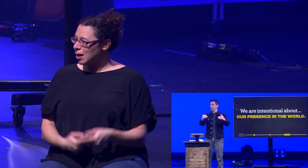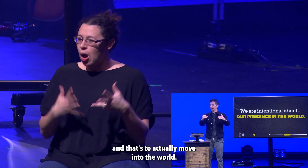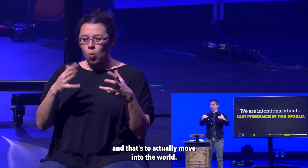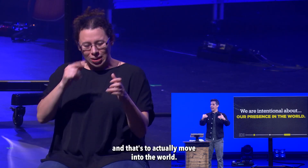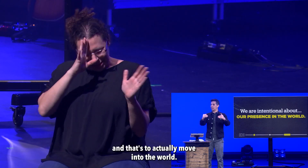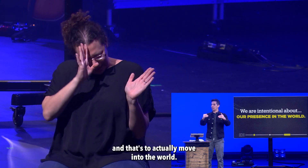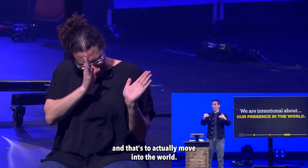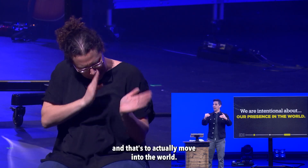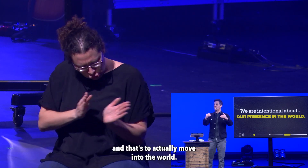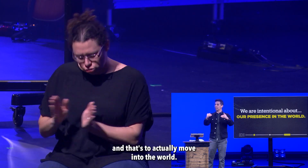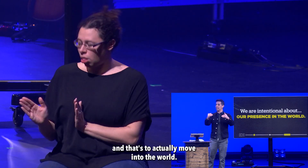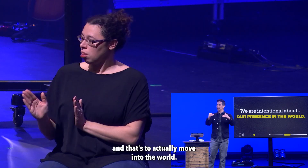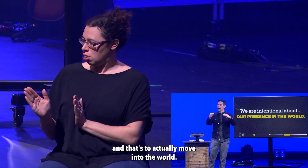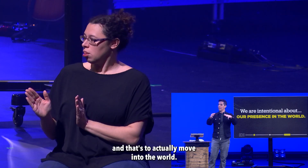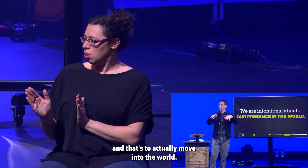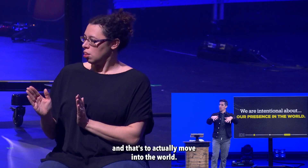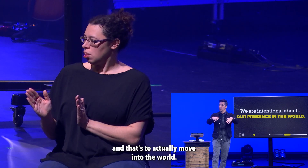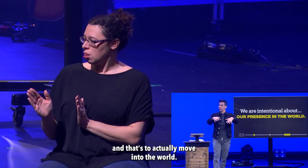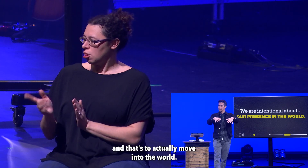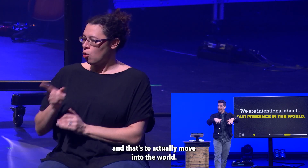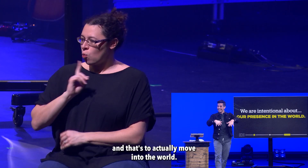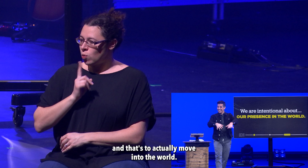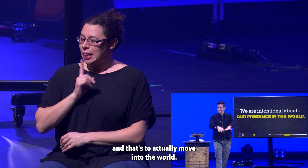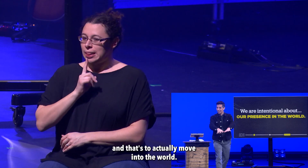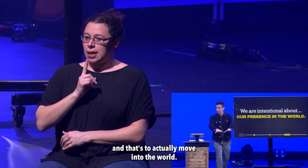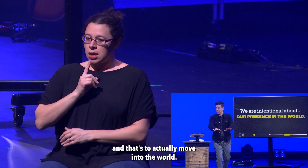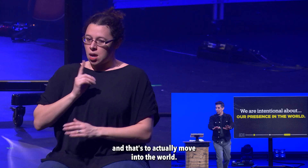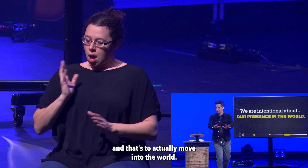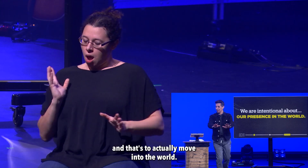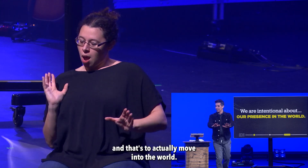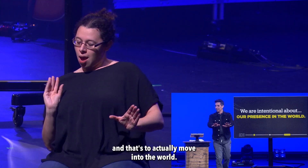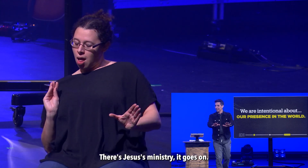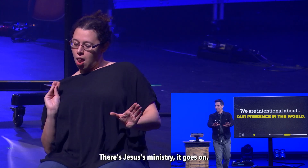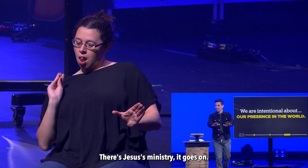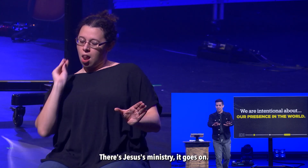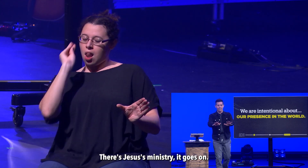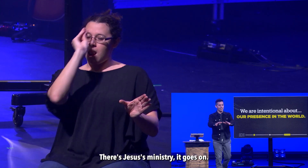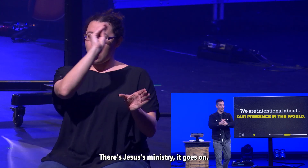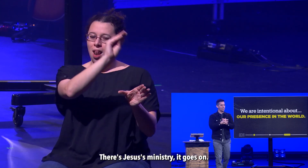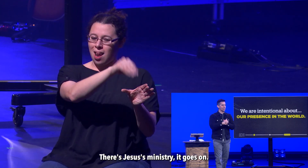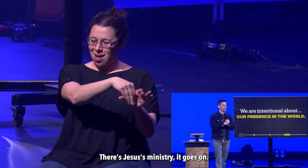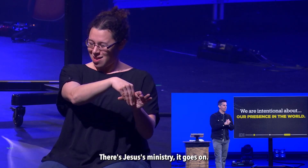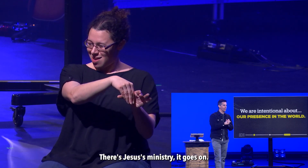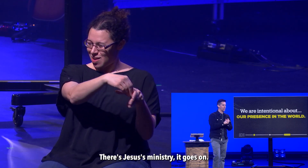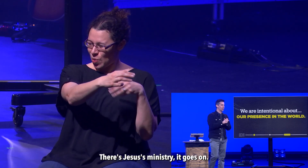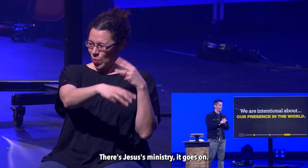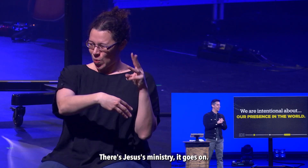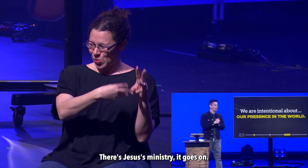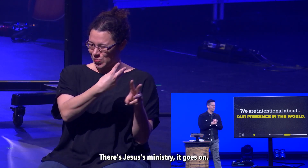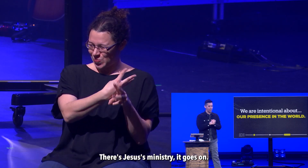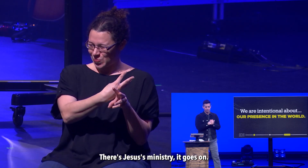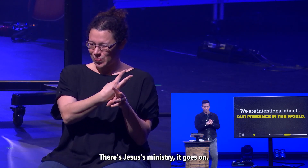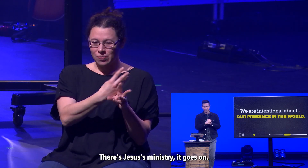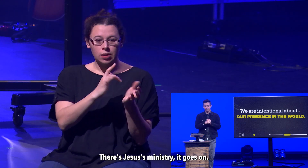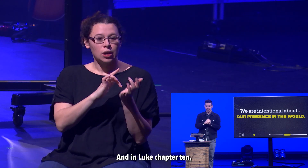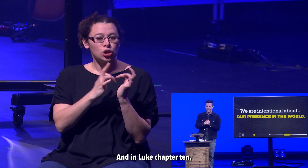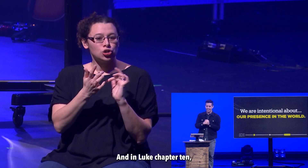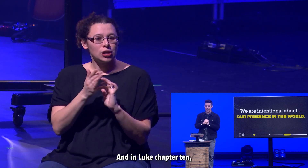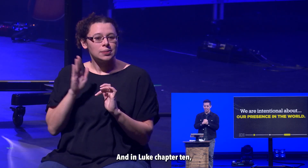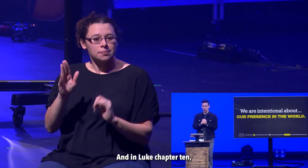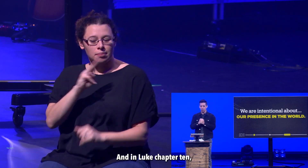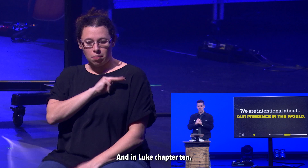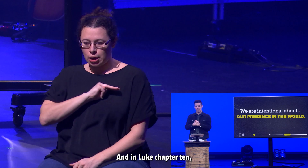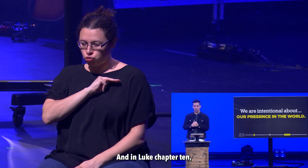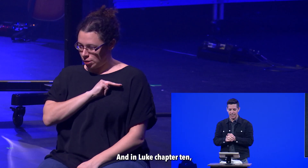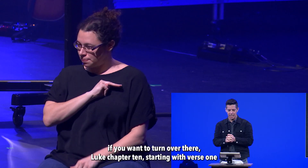did, and that's to actually move into the world. There's Jesus's ministry, it goes on. And